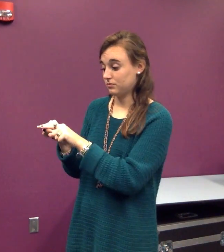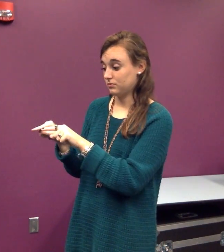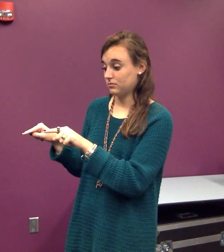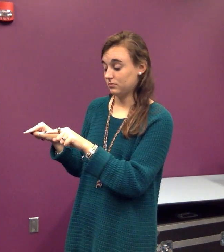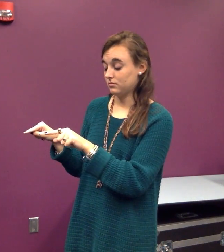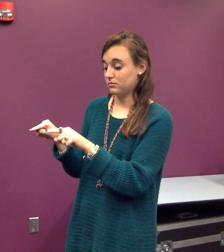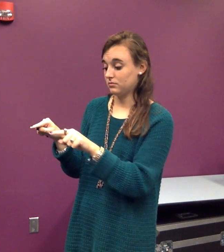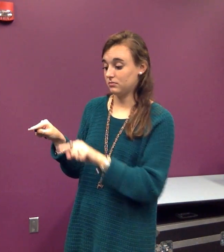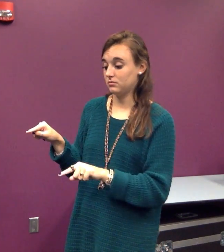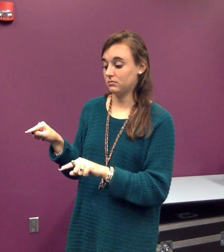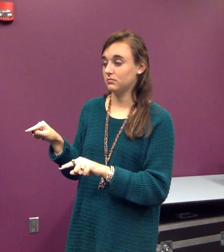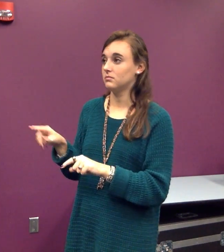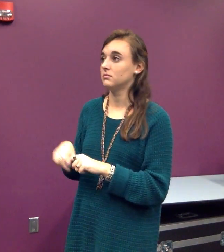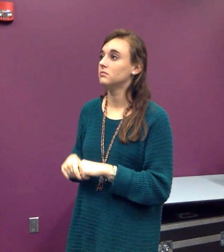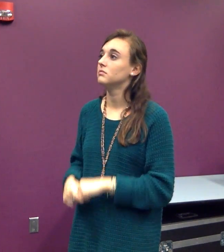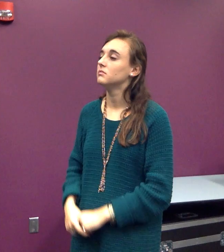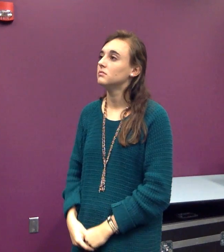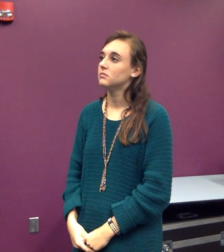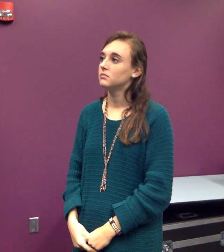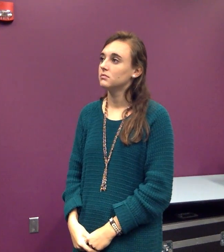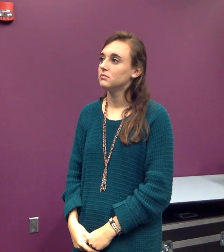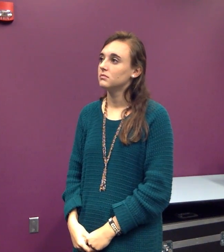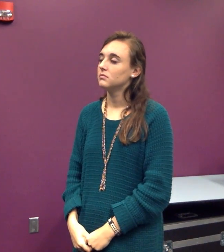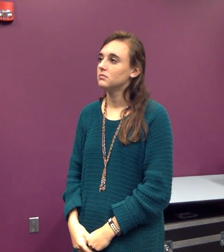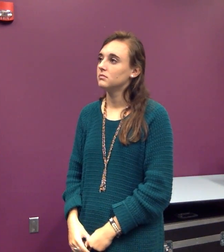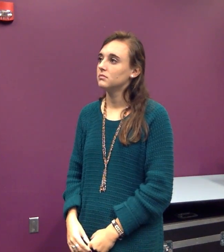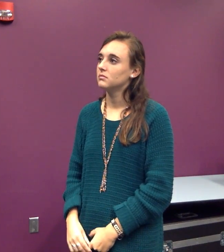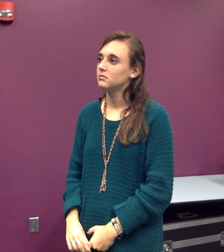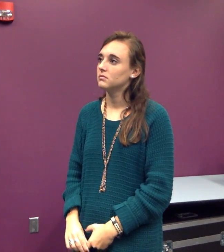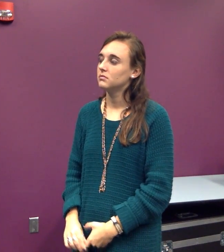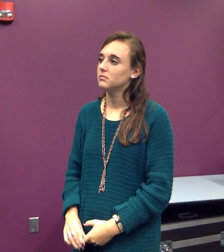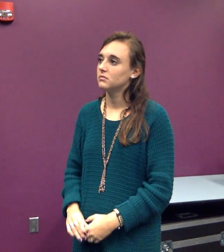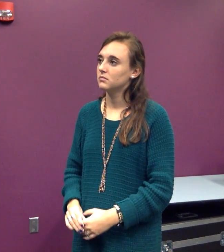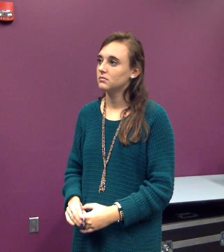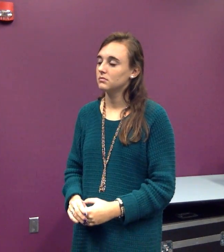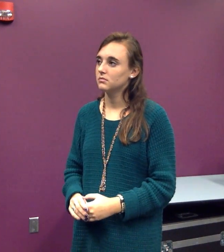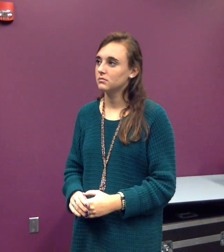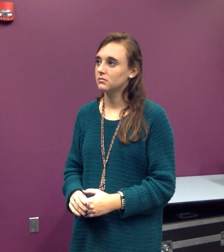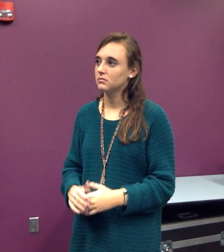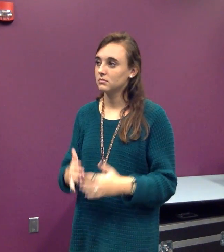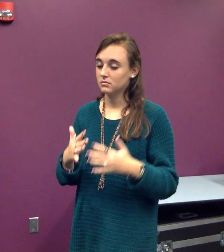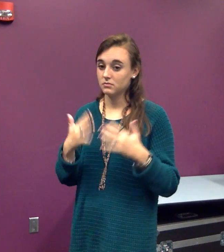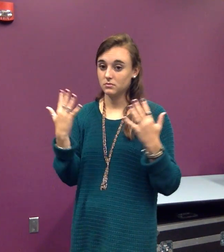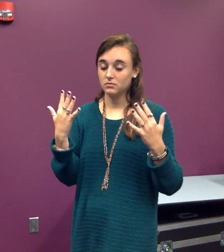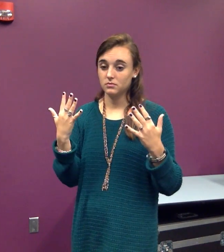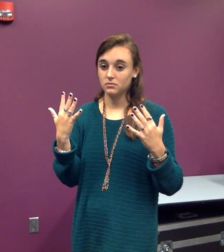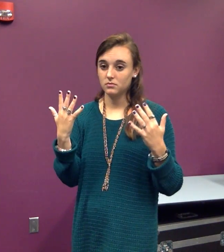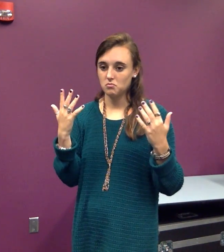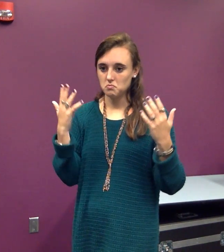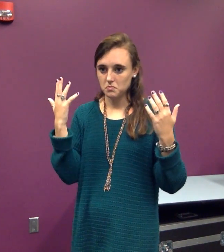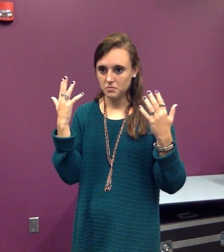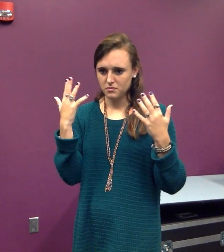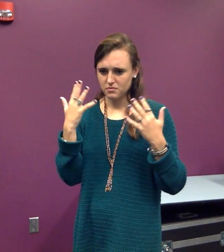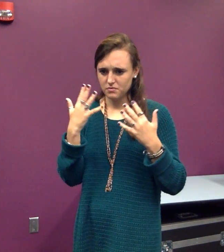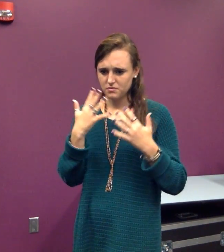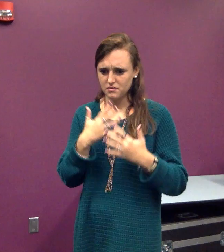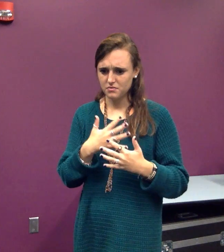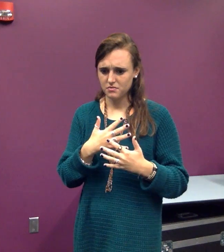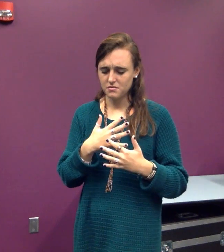And light, dark, medium. And I'm not going to have